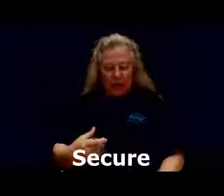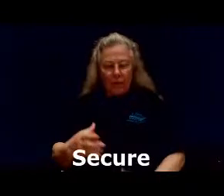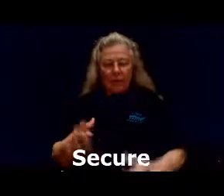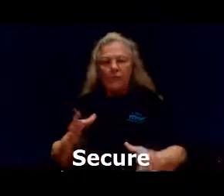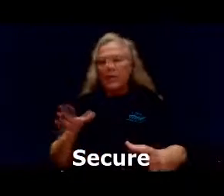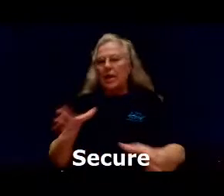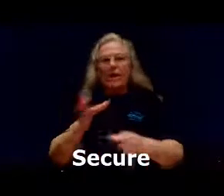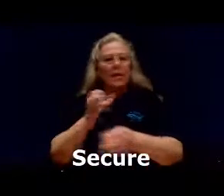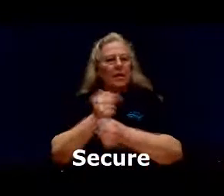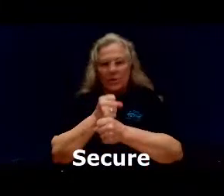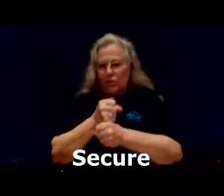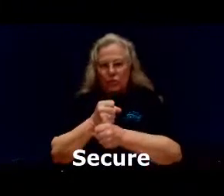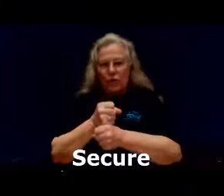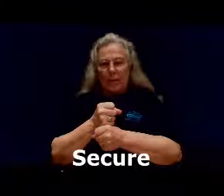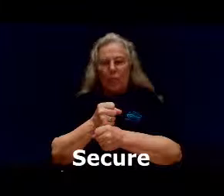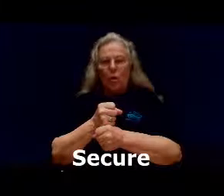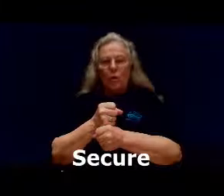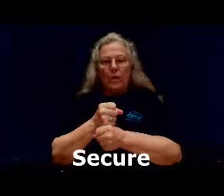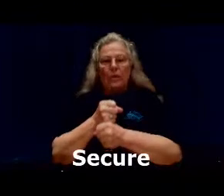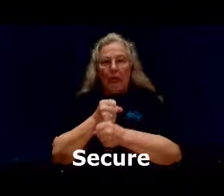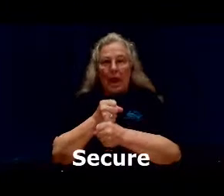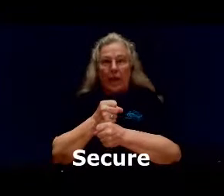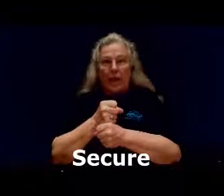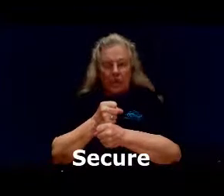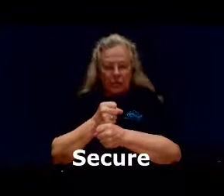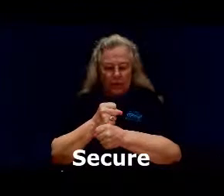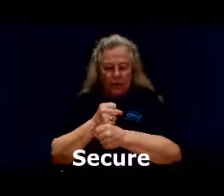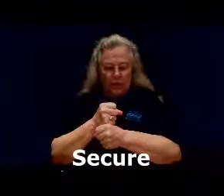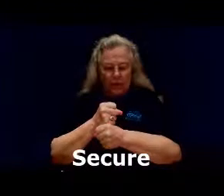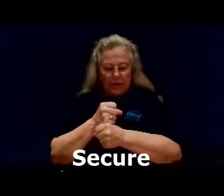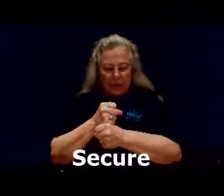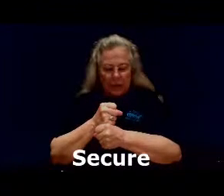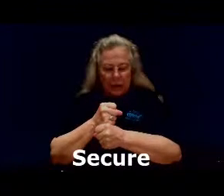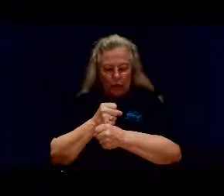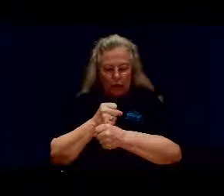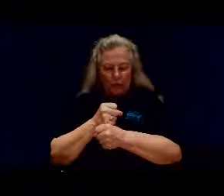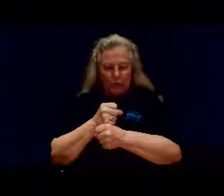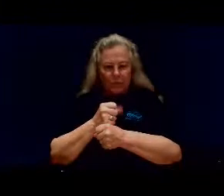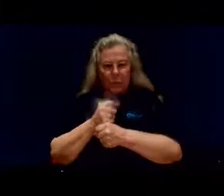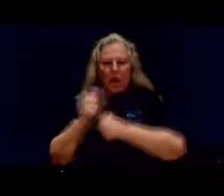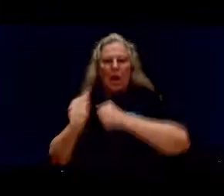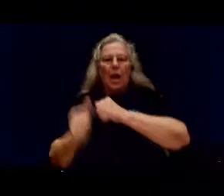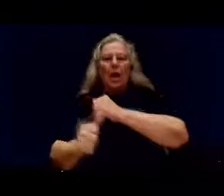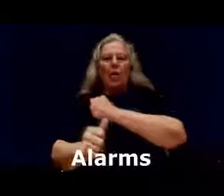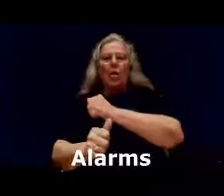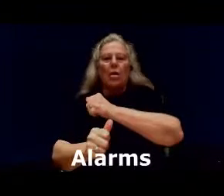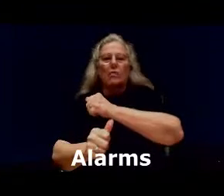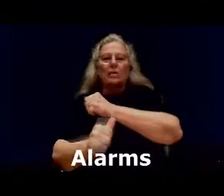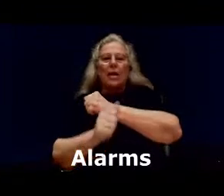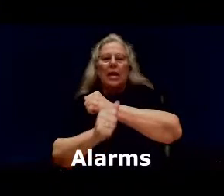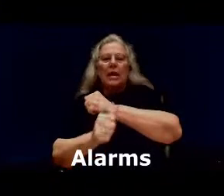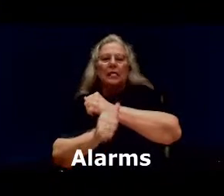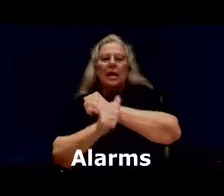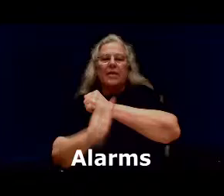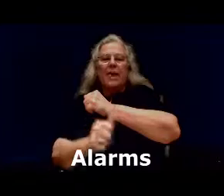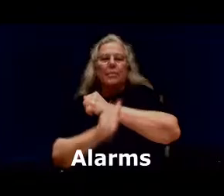Secure, and again, it's just grabbing a hold of it and hanging on to it. Secure. Alarms. It's like that